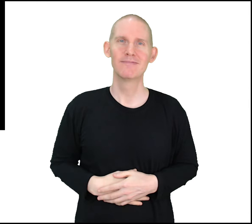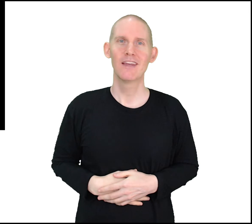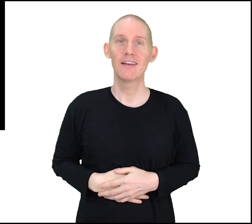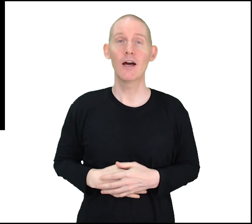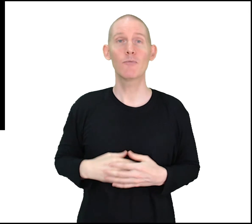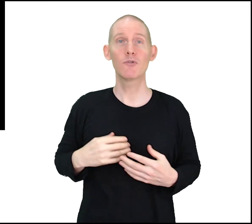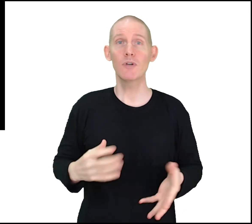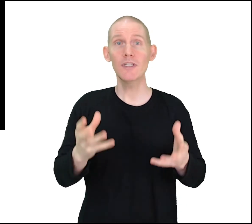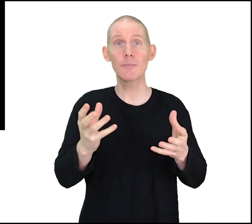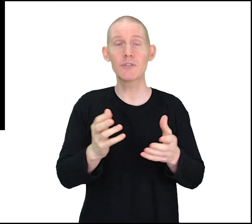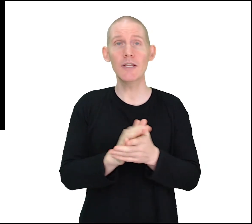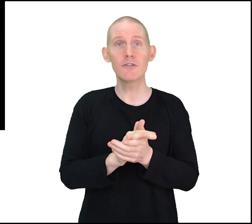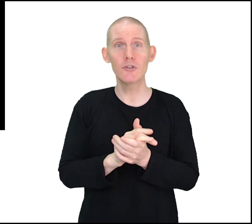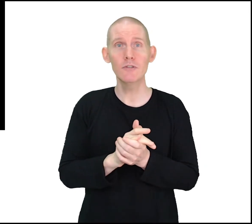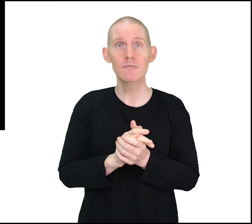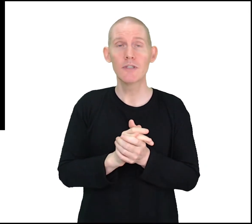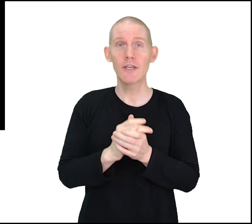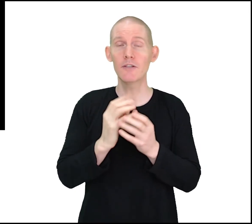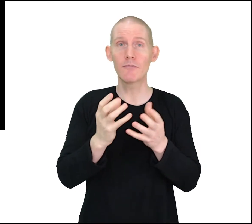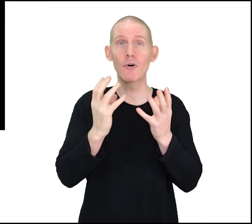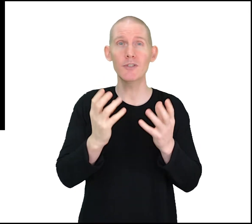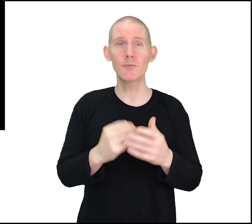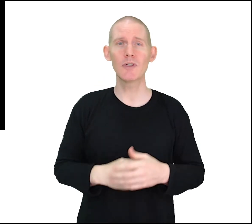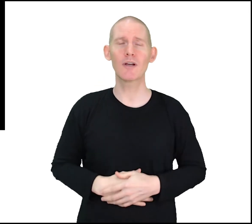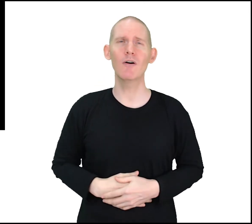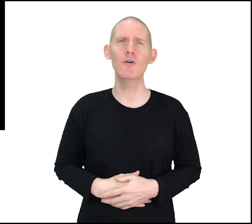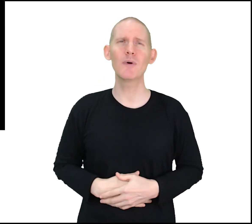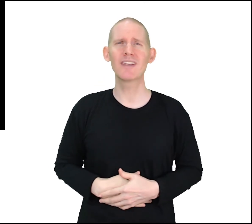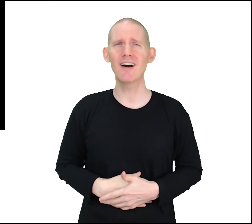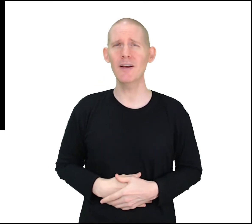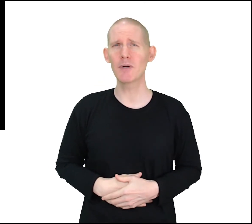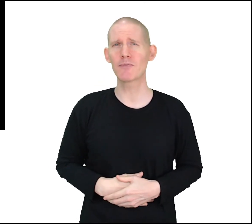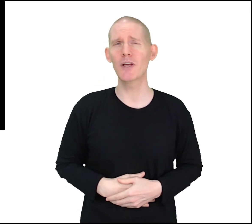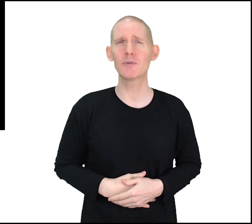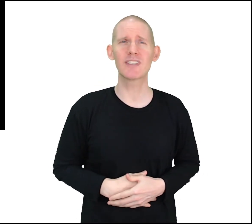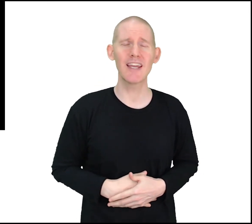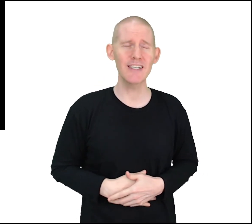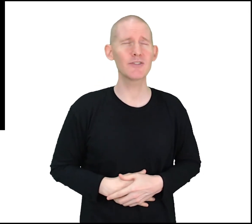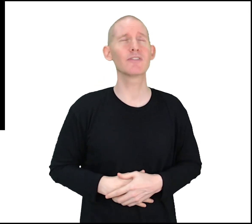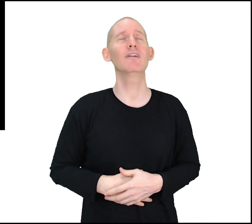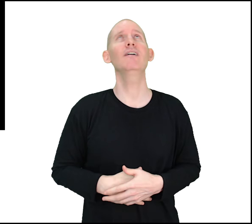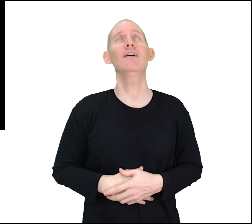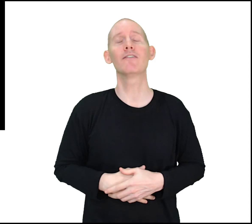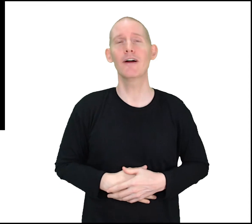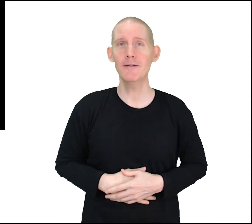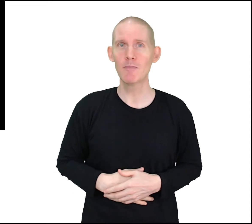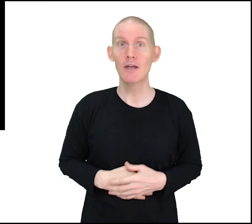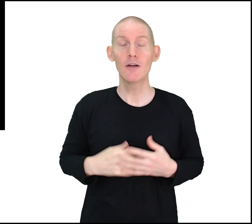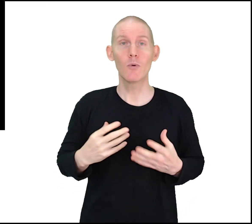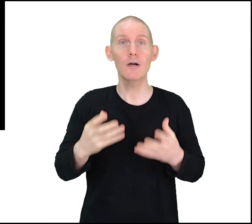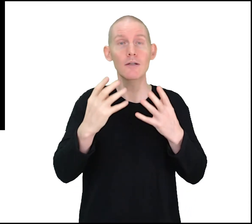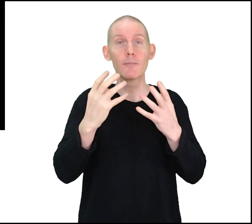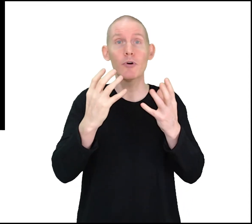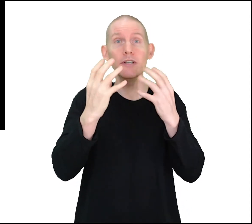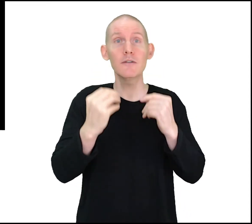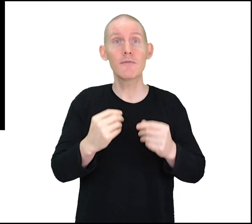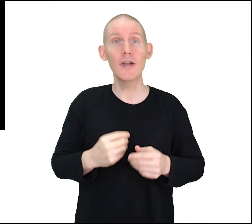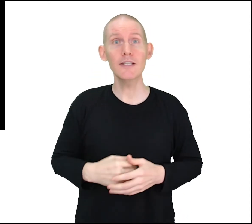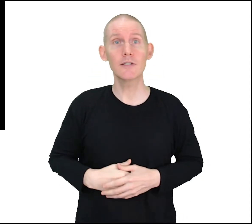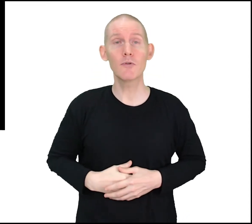Now, if it really upsets you, in your voice, you'd be like, oh my God, my flight was canceled. Oh, right? Well, put it in your face if you want to